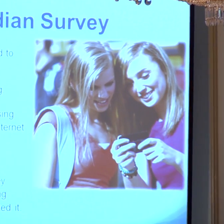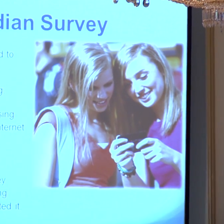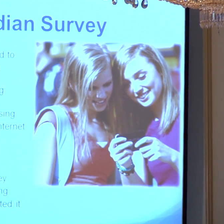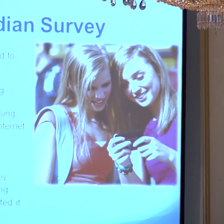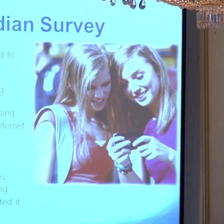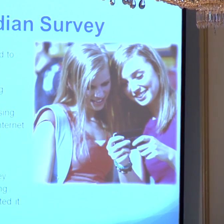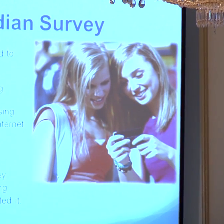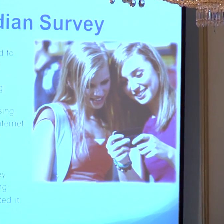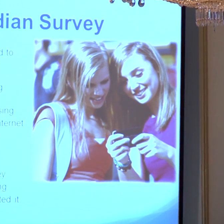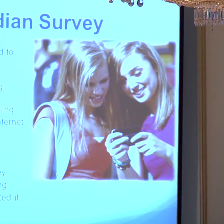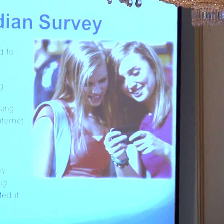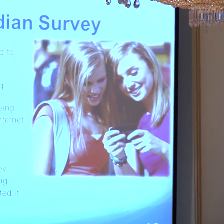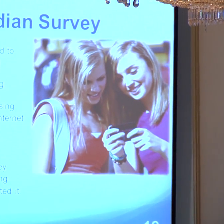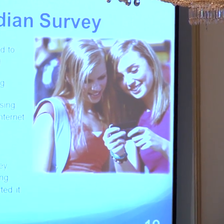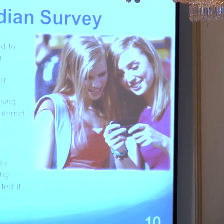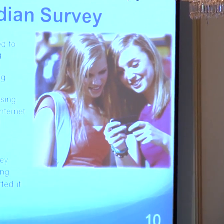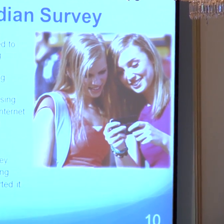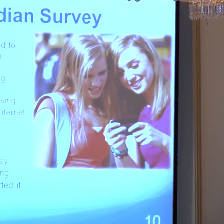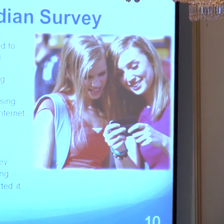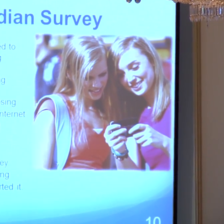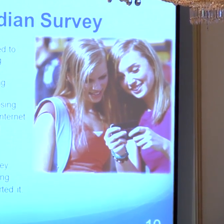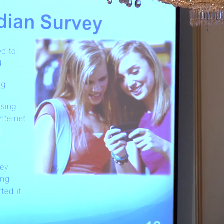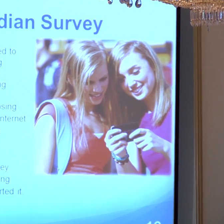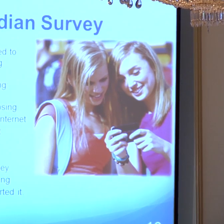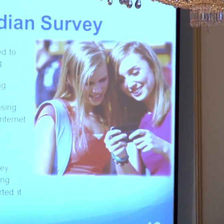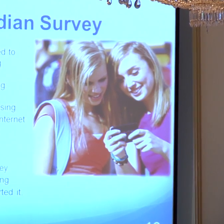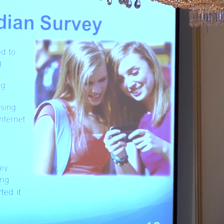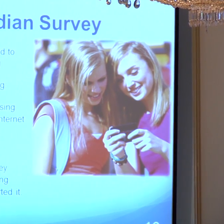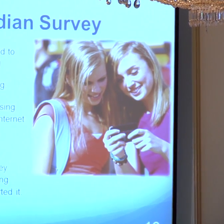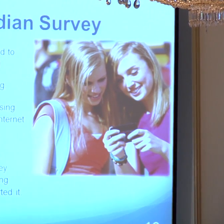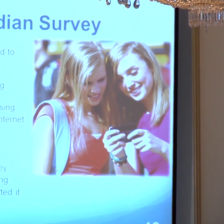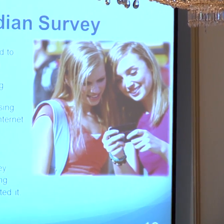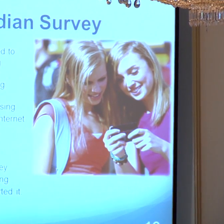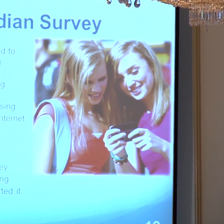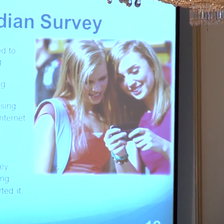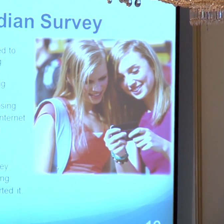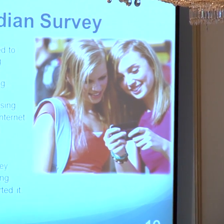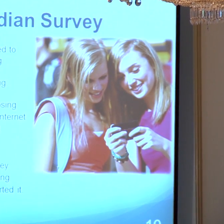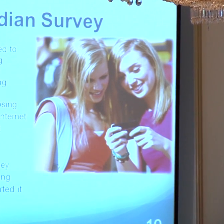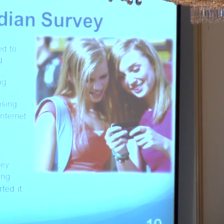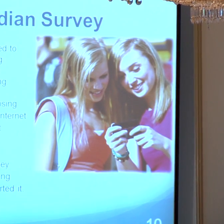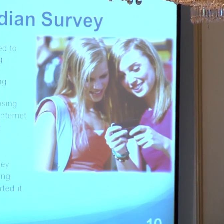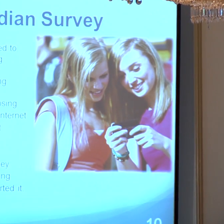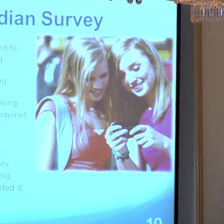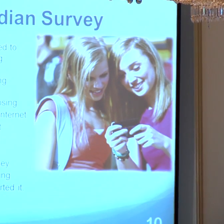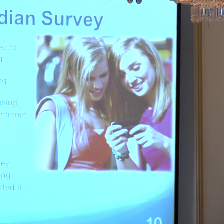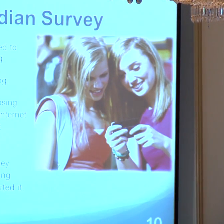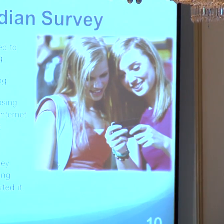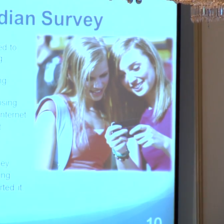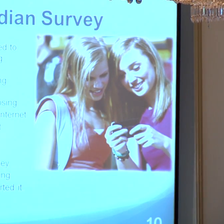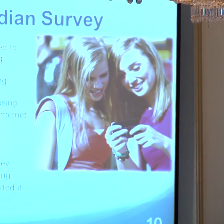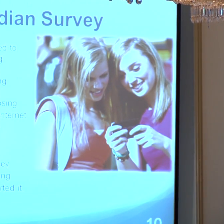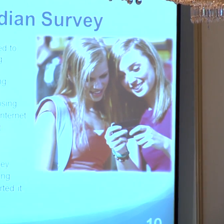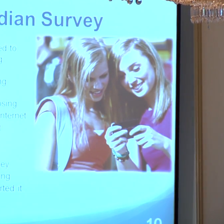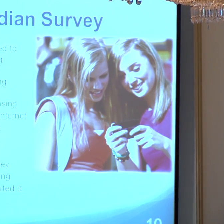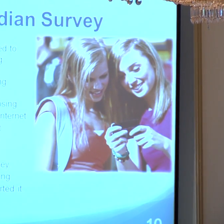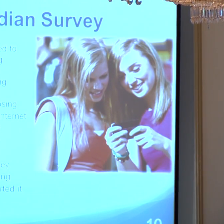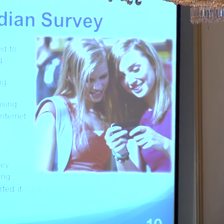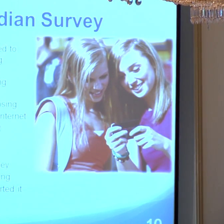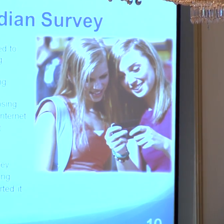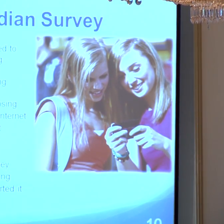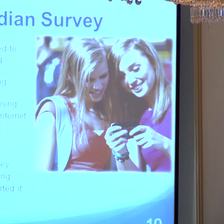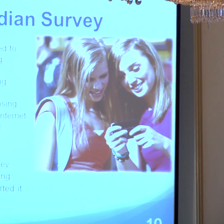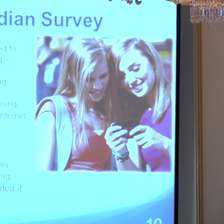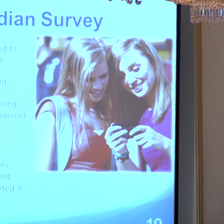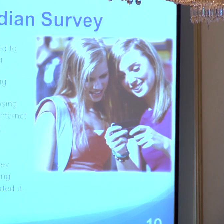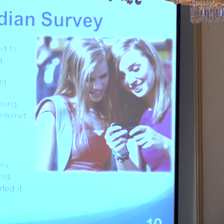be targeted because you did poor, although that was a lower category. And then there were others there as well. On the next slide. A Canadian